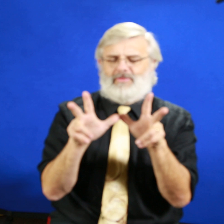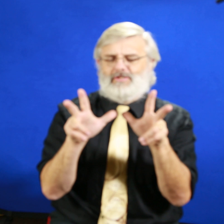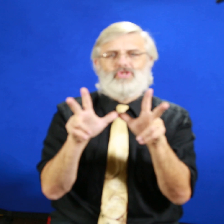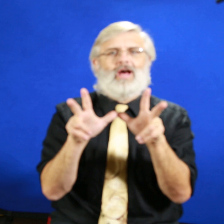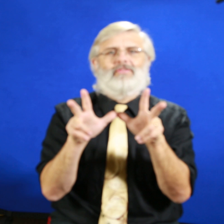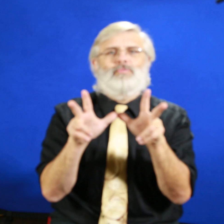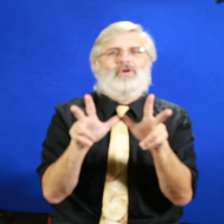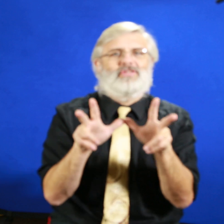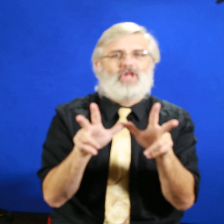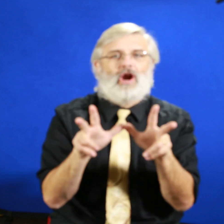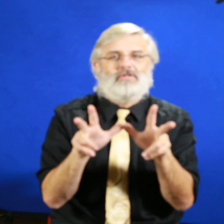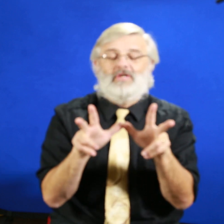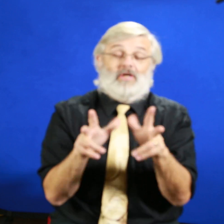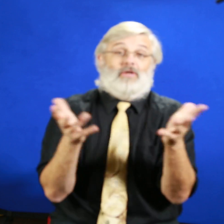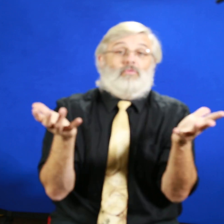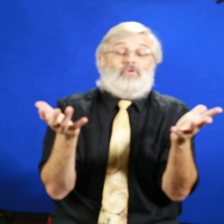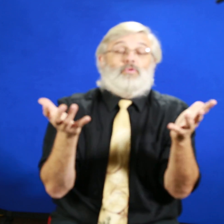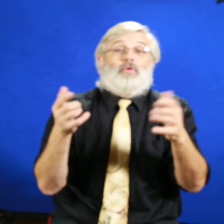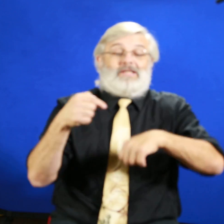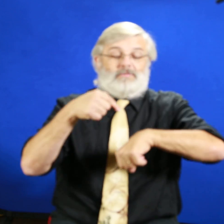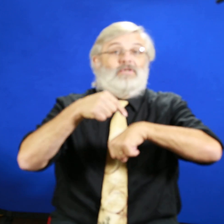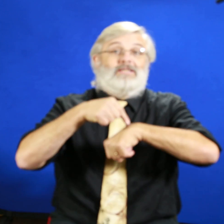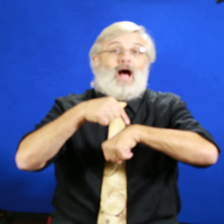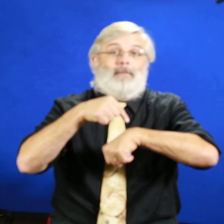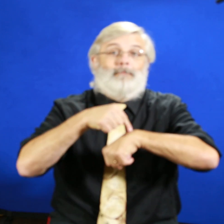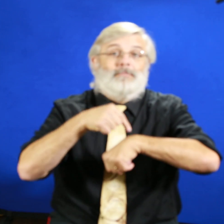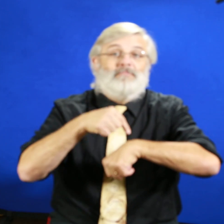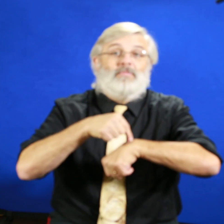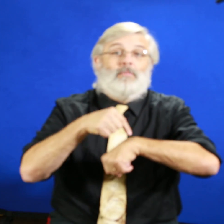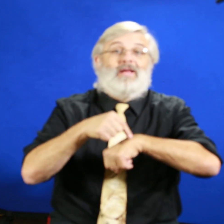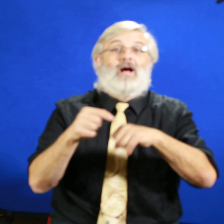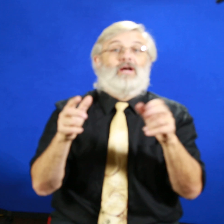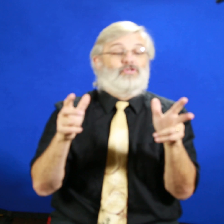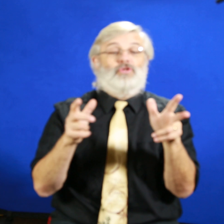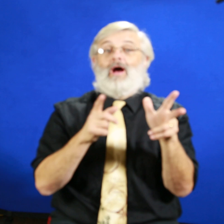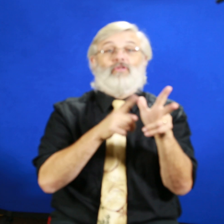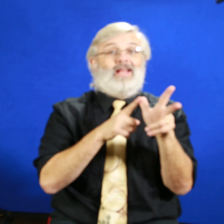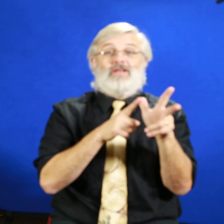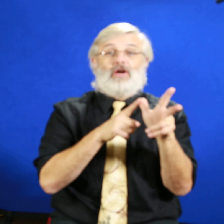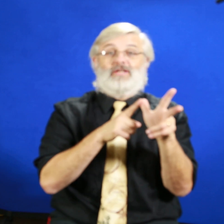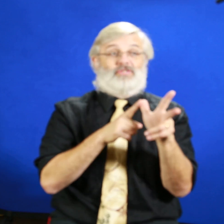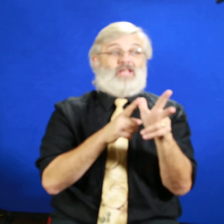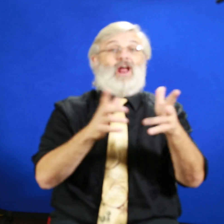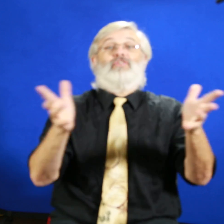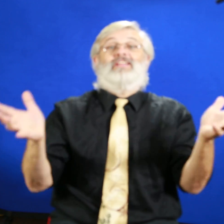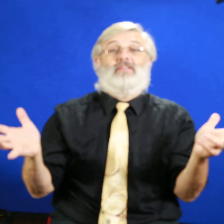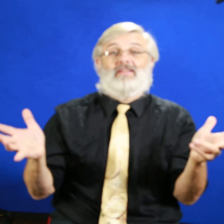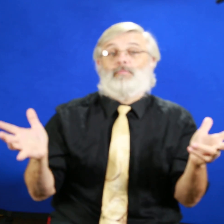the sun and the moon and the stars? There's one reason: time. Because you have light and darkness, everything the